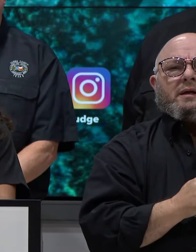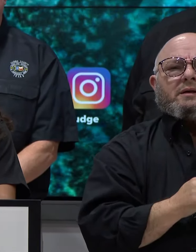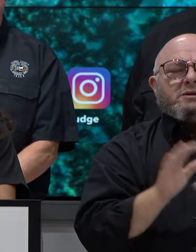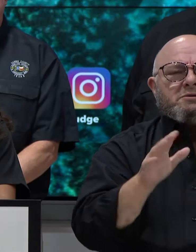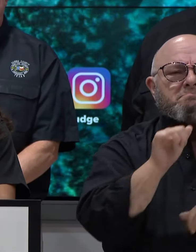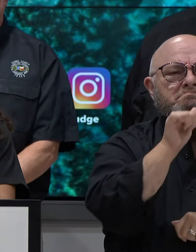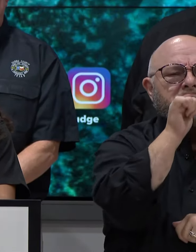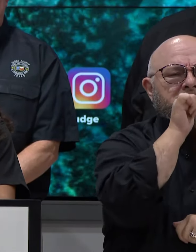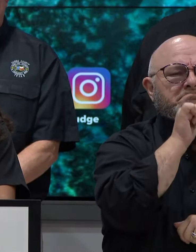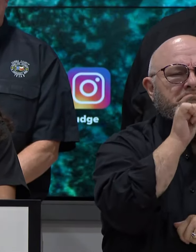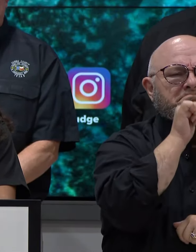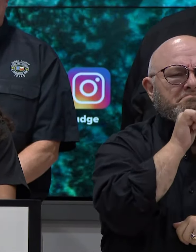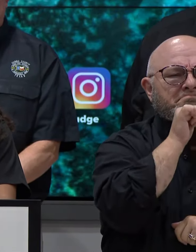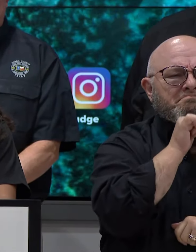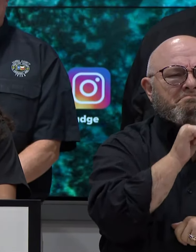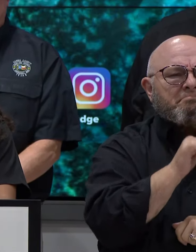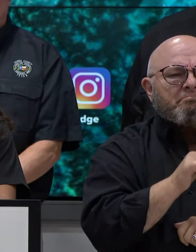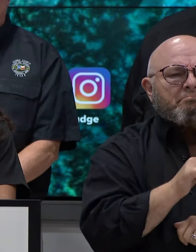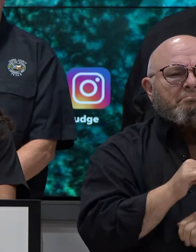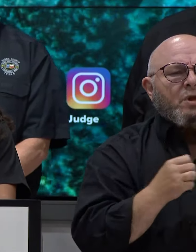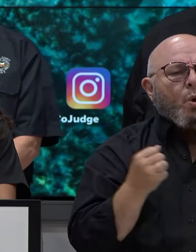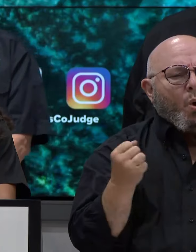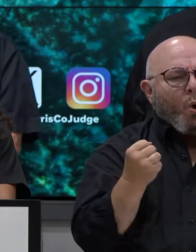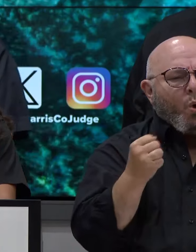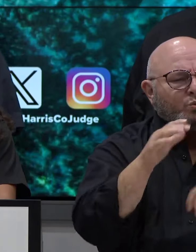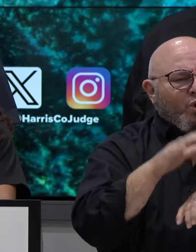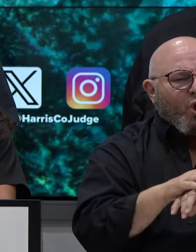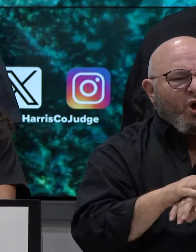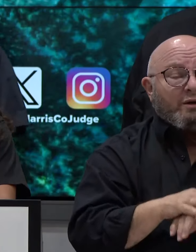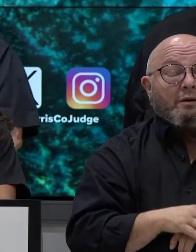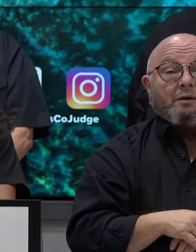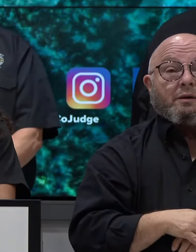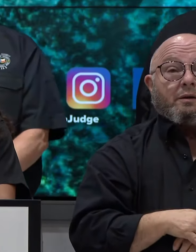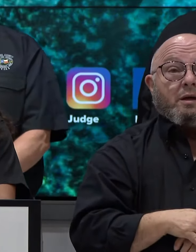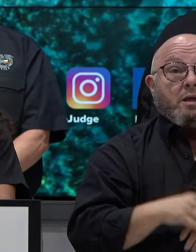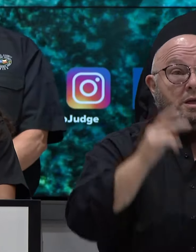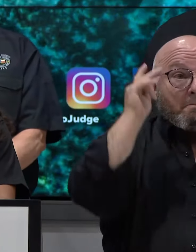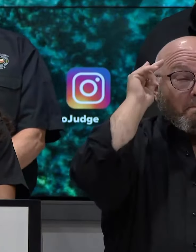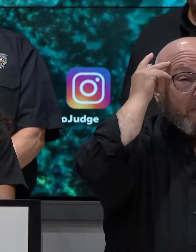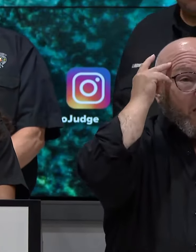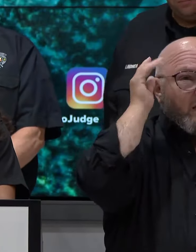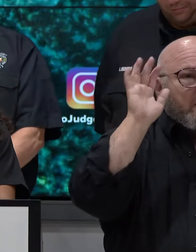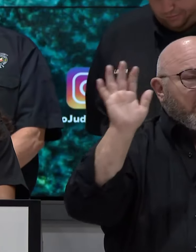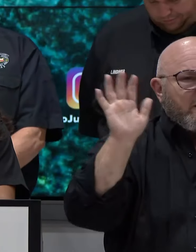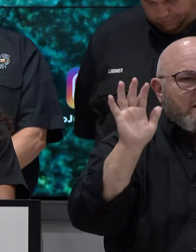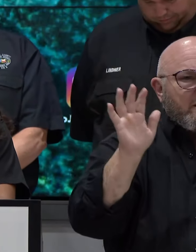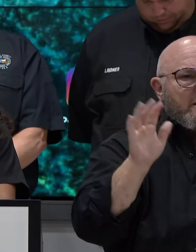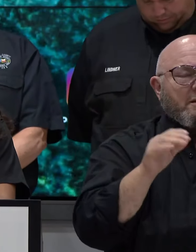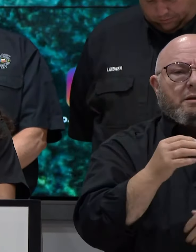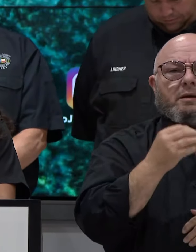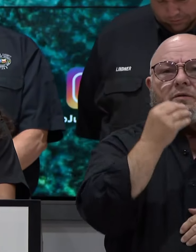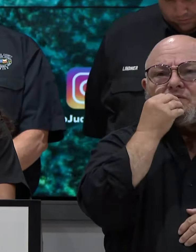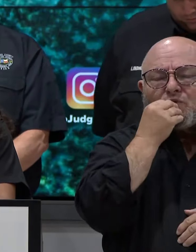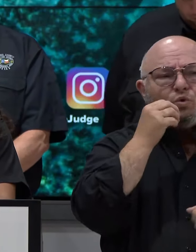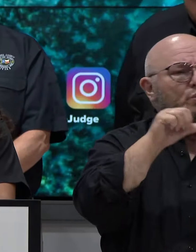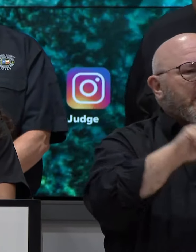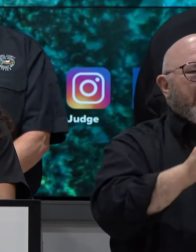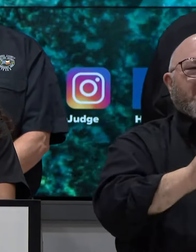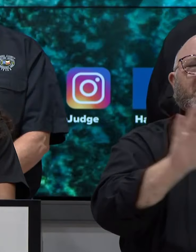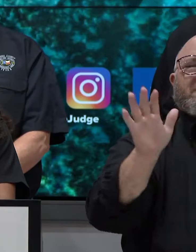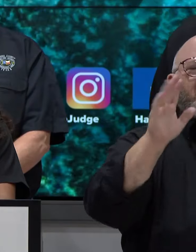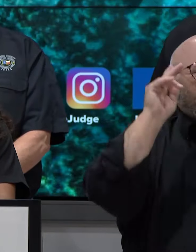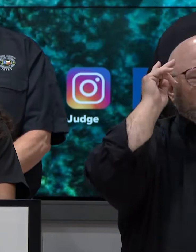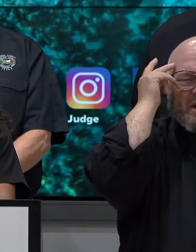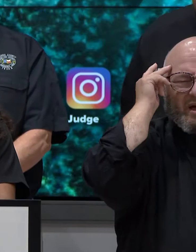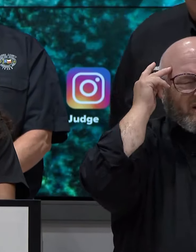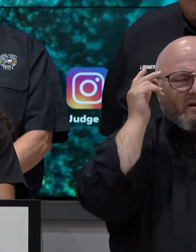hang tight with us. Don't panic. Don't panic. There's no reason to on the fuel. There's no reason to on the food.